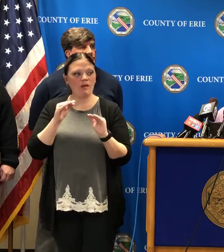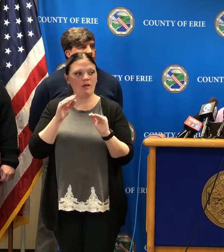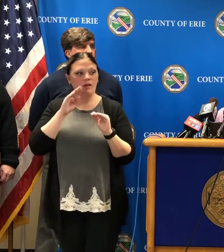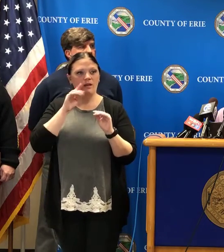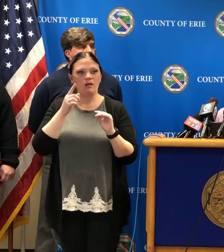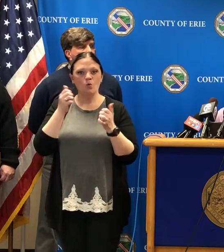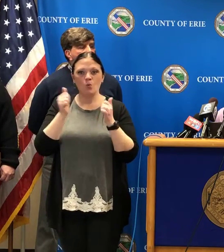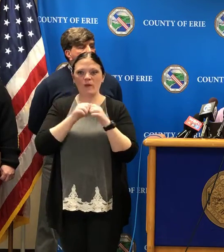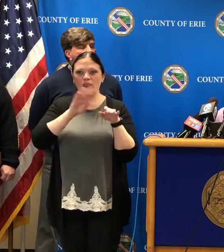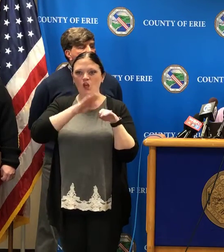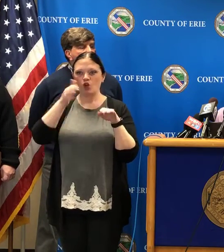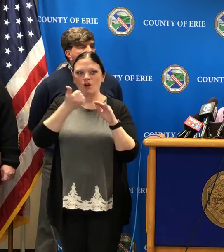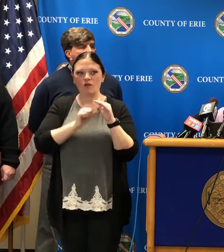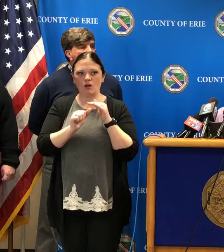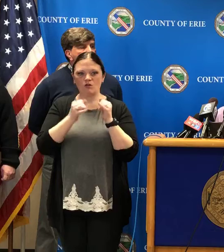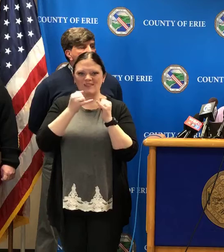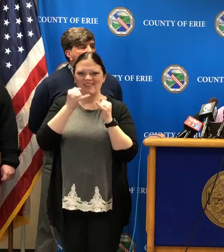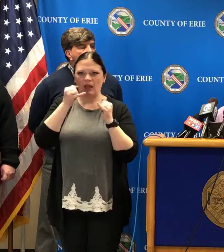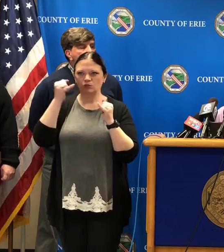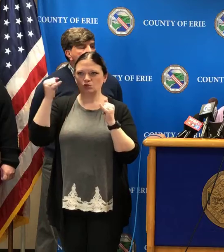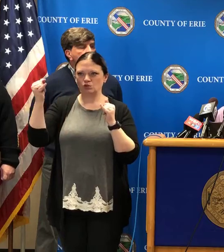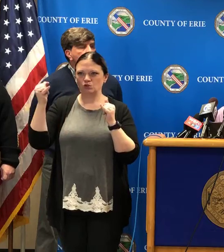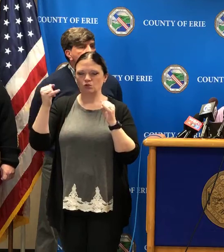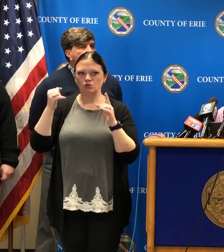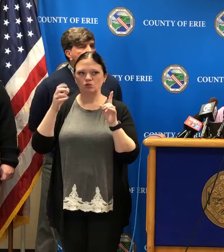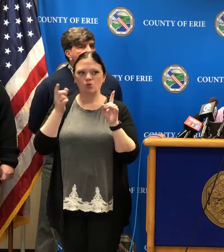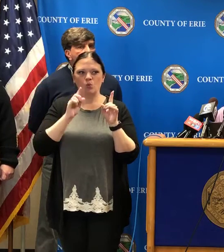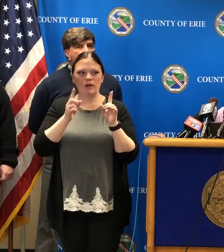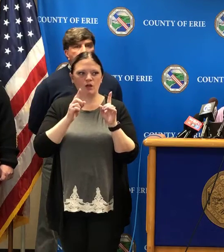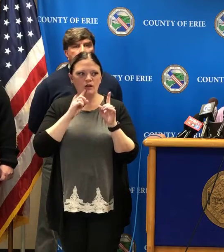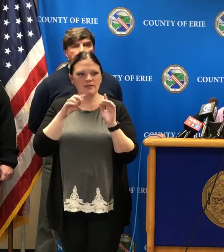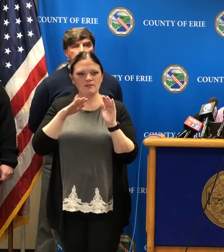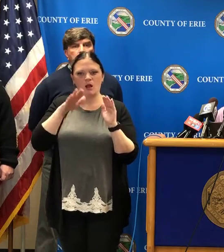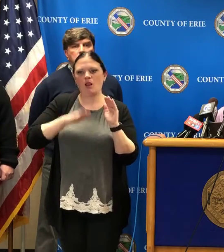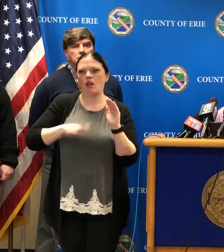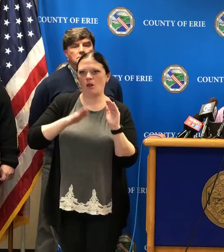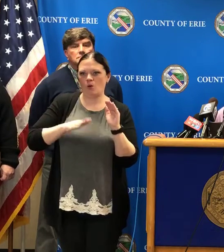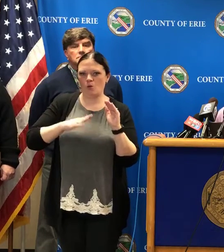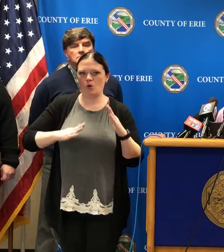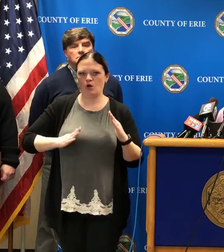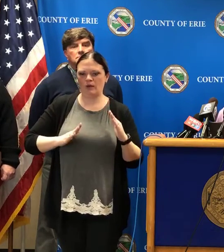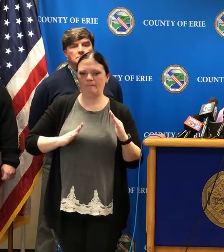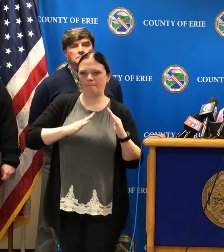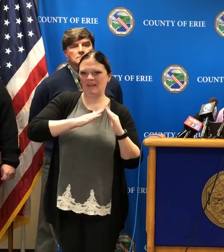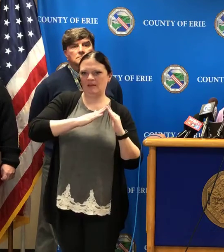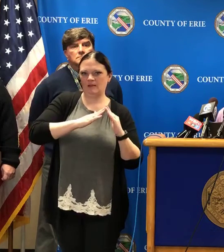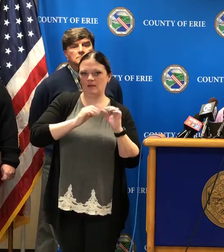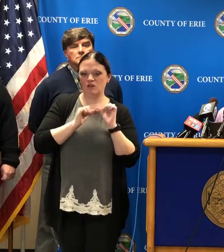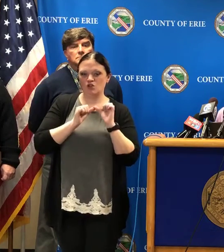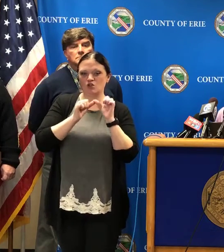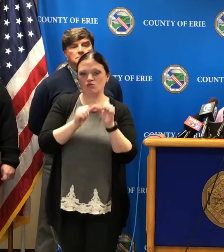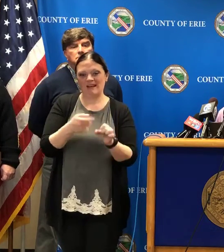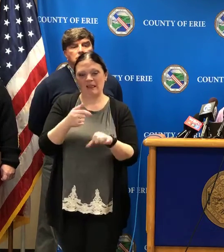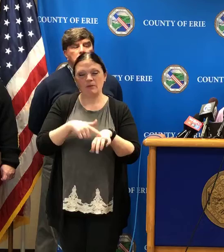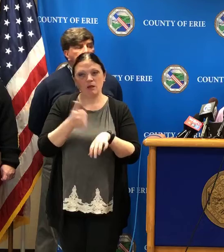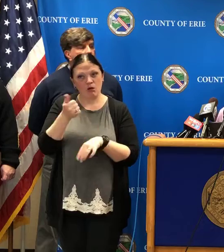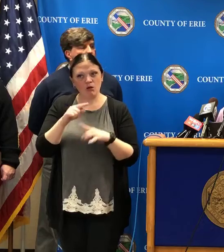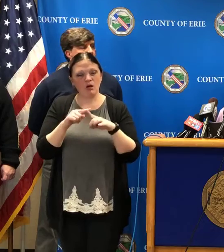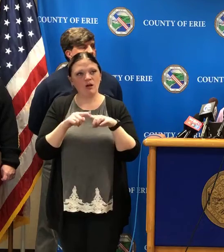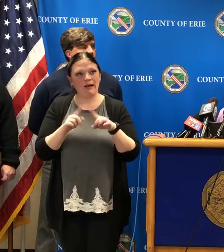curve with under the slash lines, where it's a much lower peak. The duration is a little bit longer.